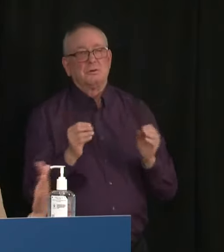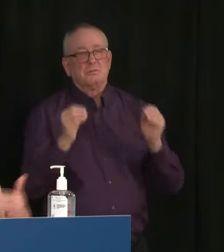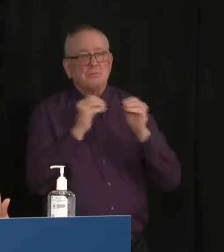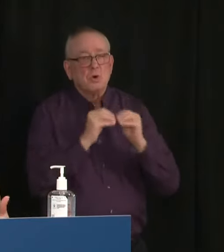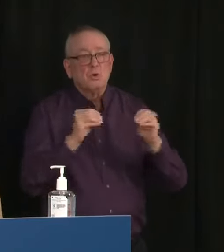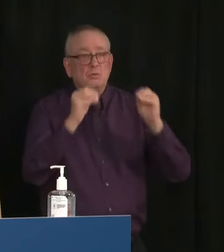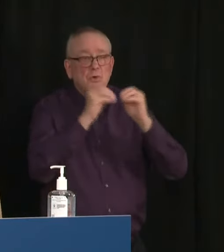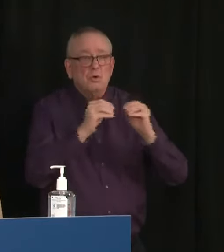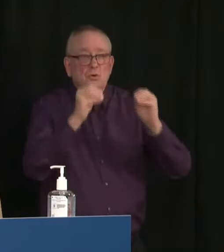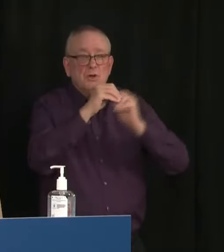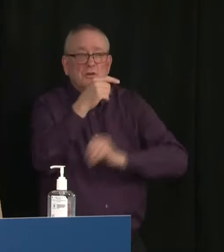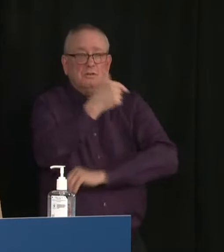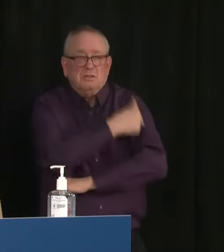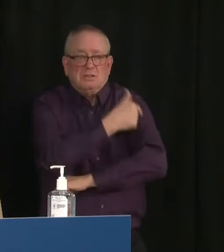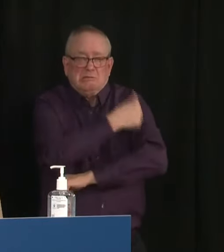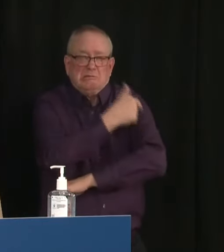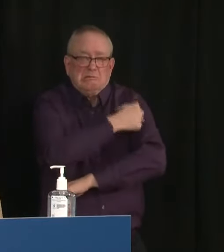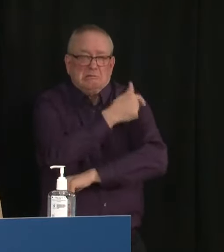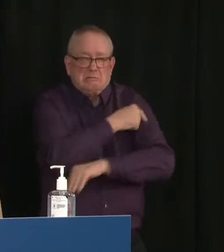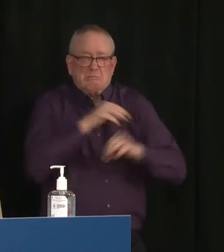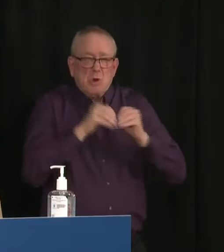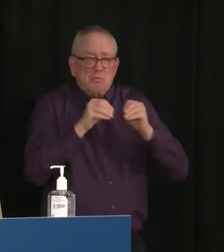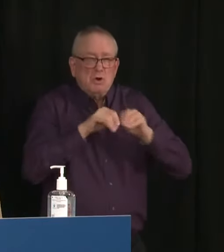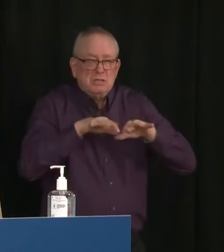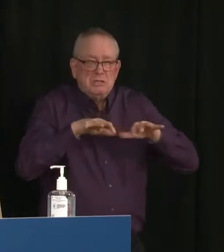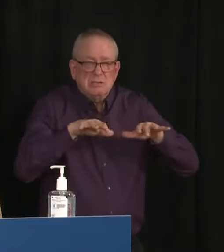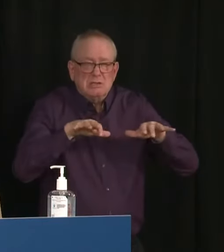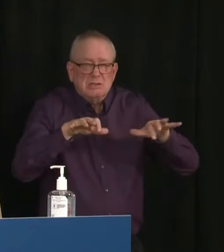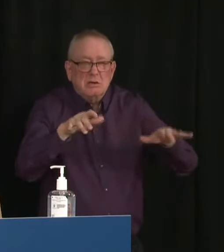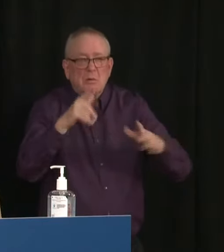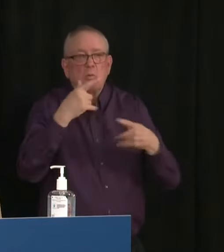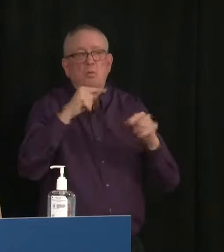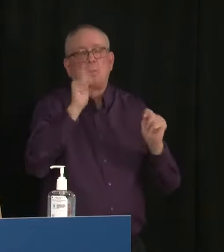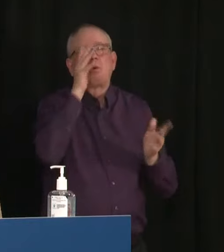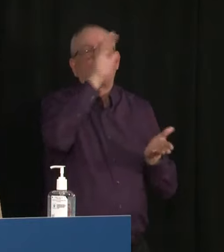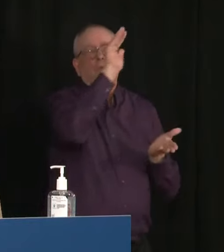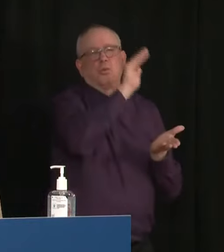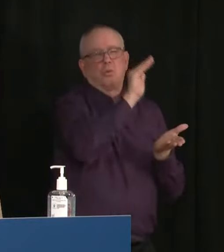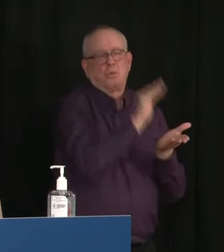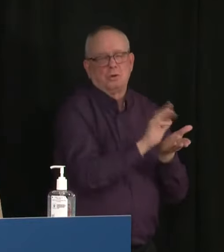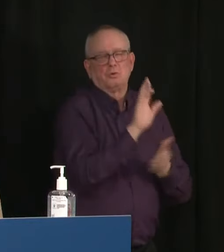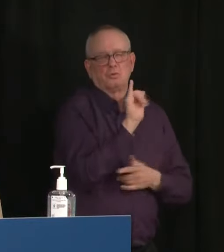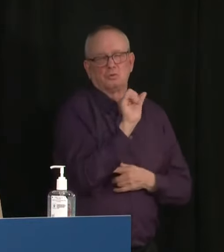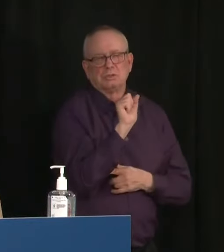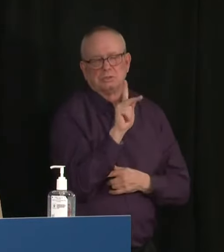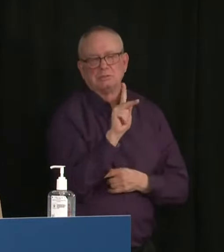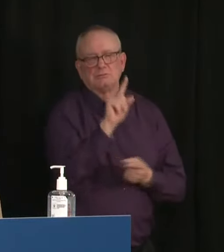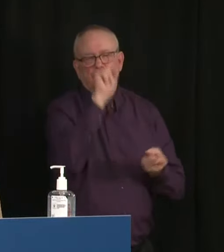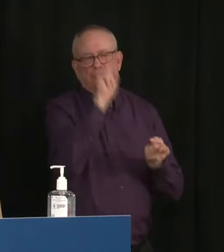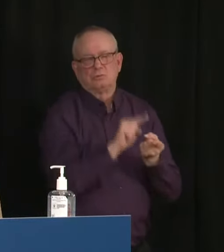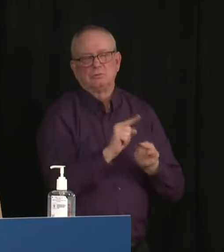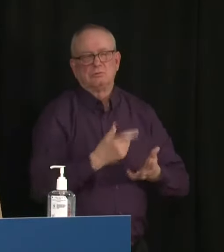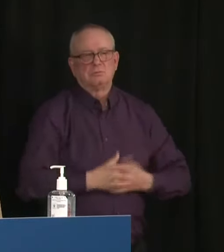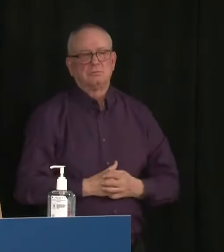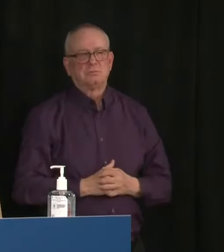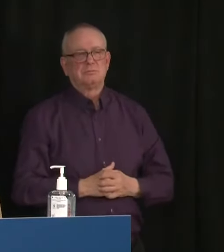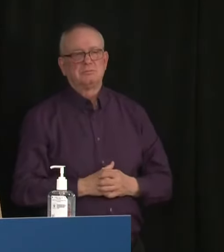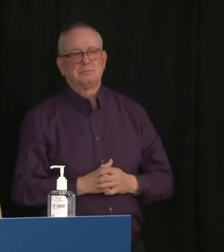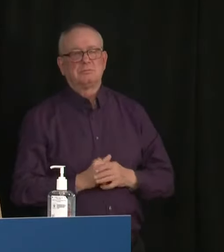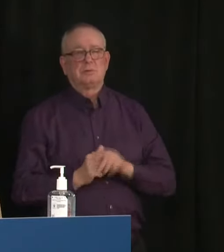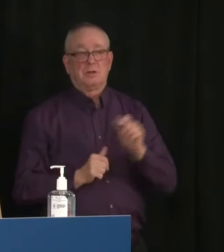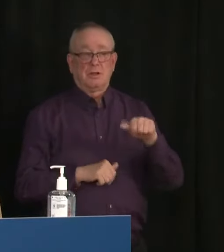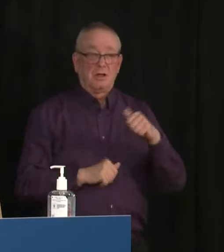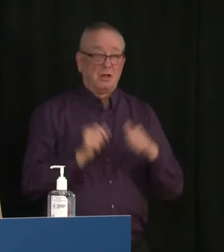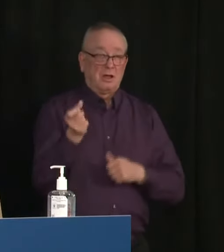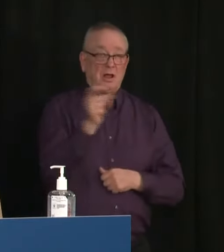we can bring those numbers and that risk down. Operator, could you put through the next caller, please? James